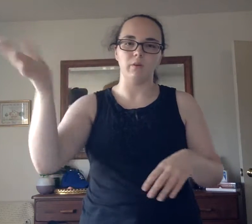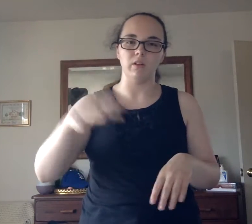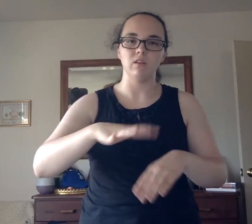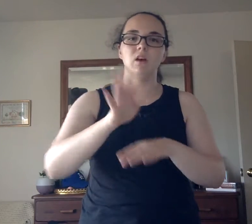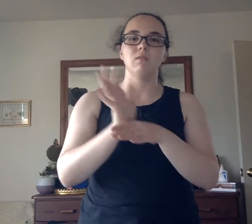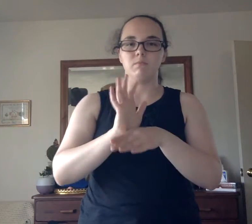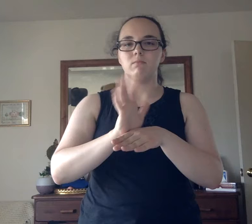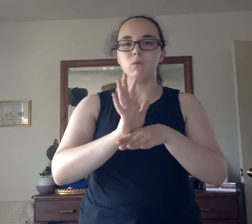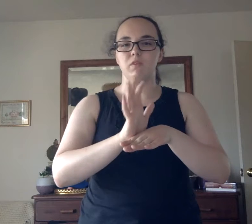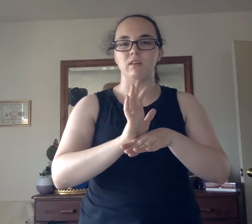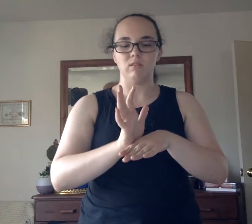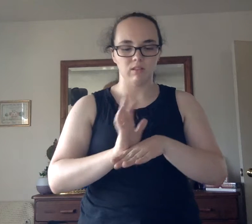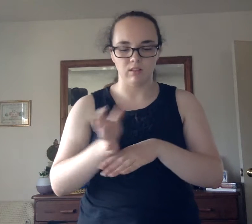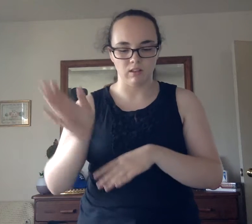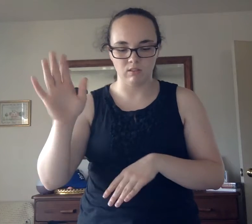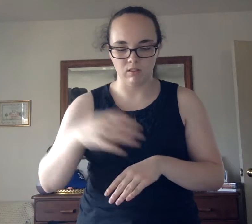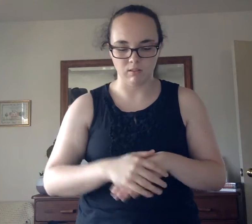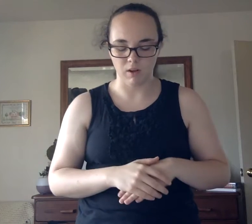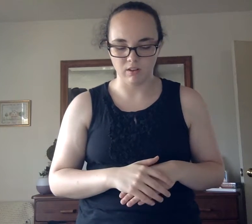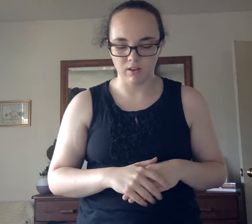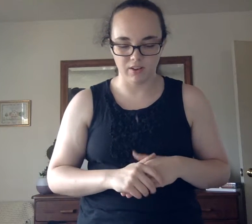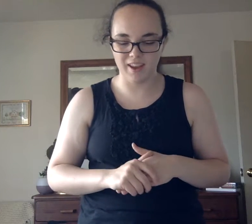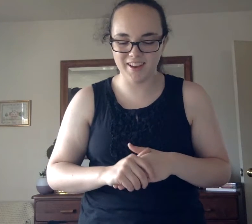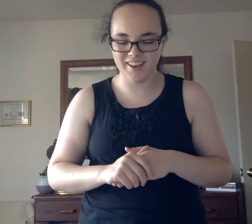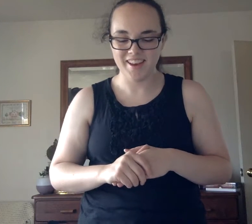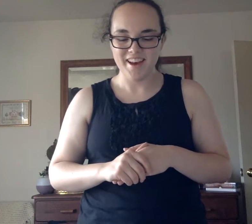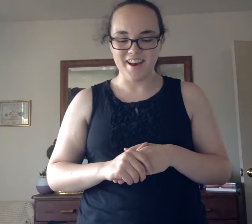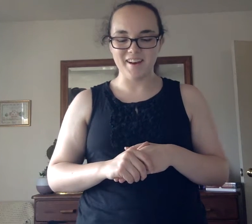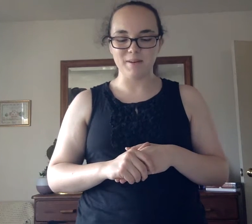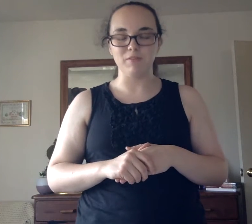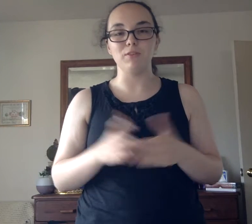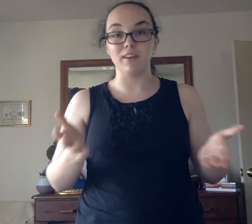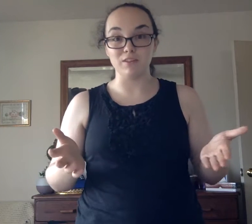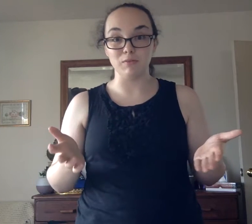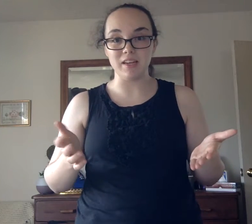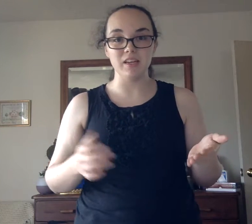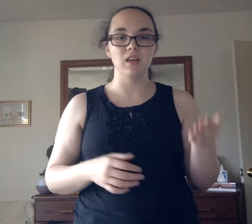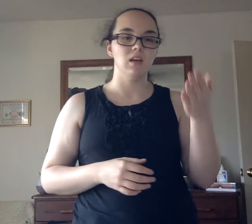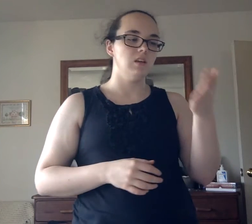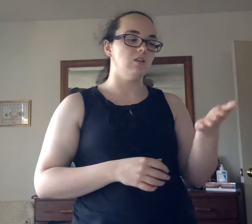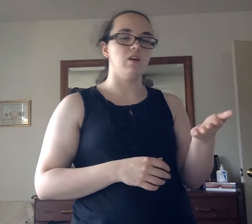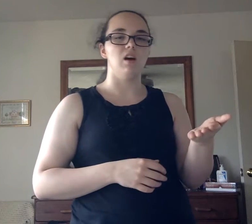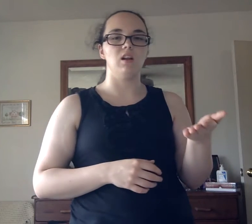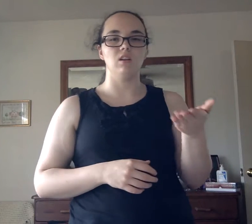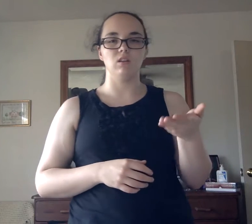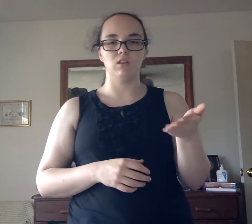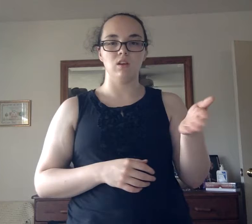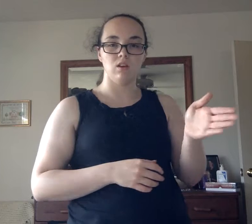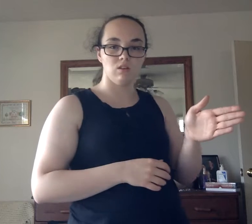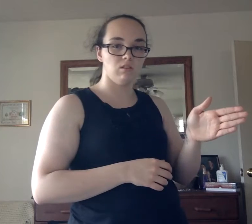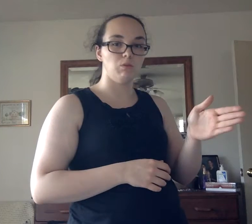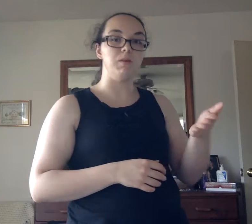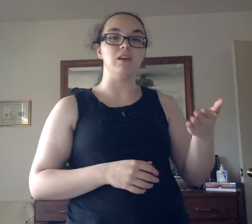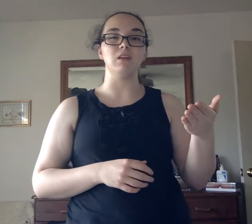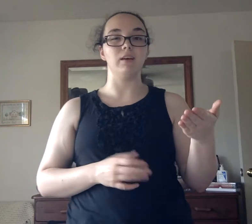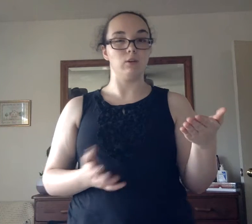anyways, movies. It doesn't matter. Okay. If you like to read, you got here. This would be like your